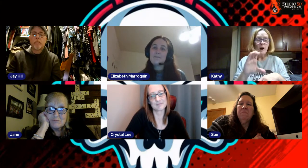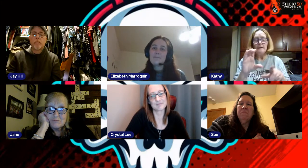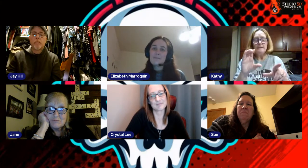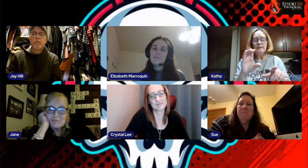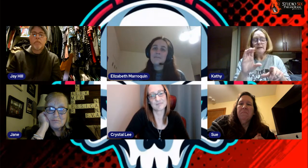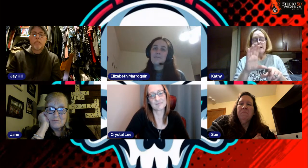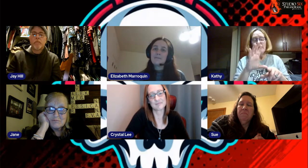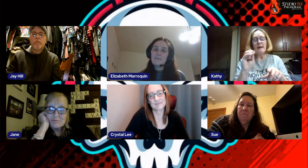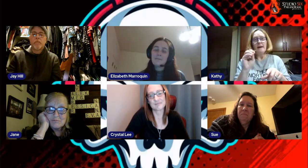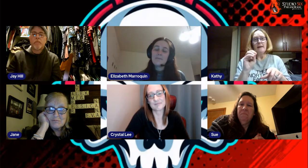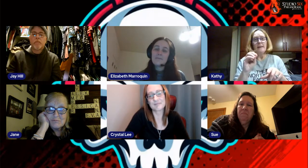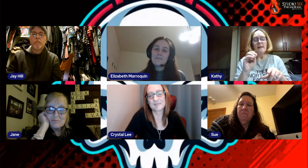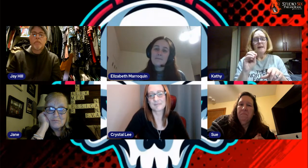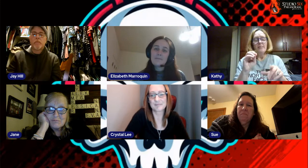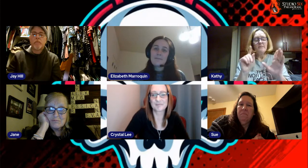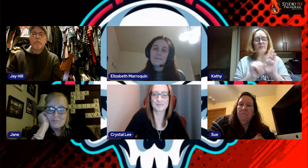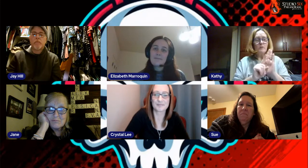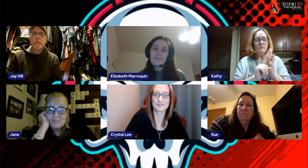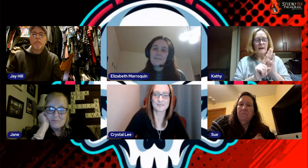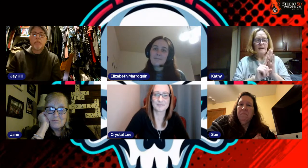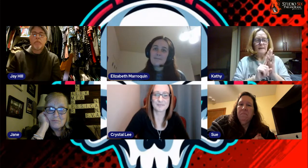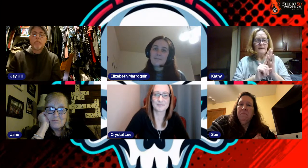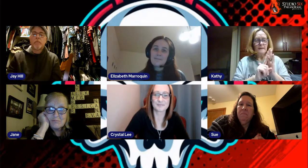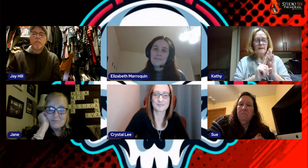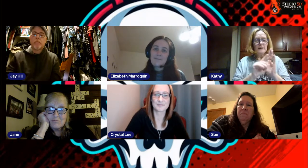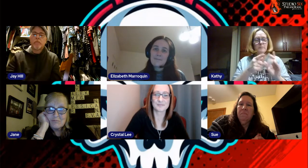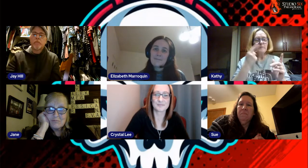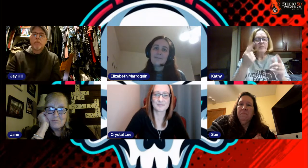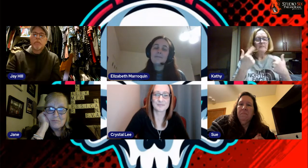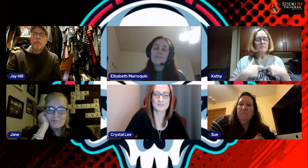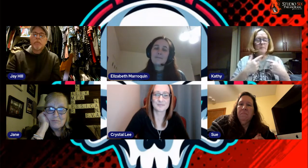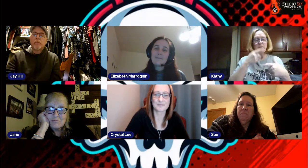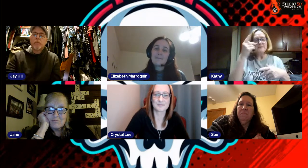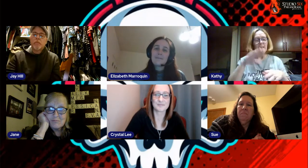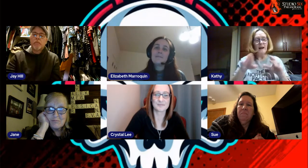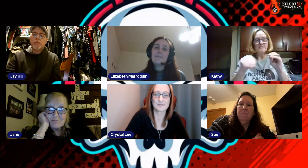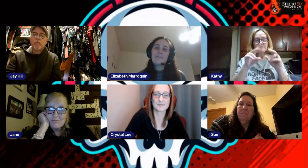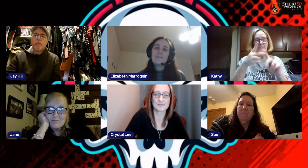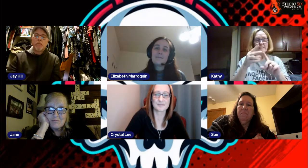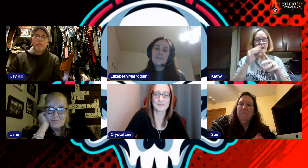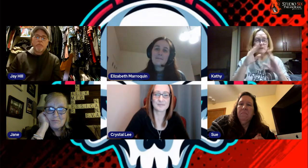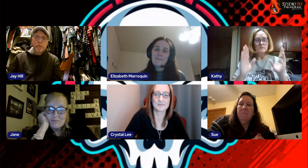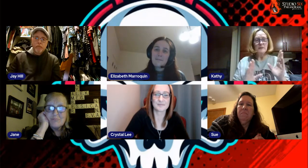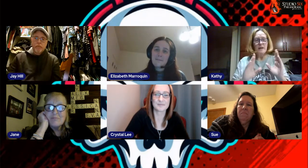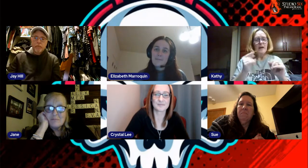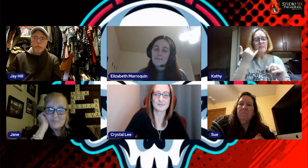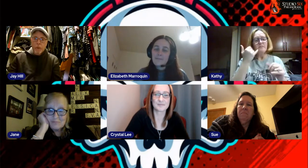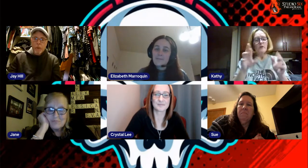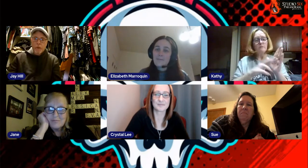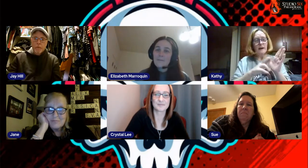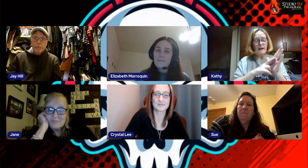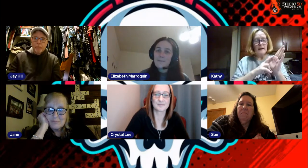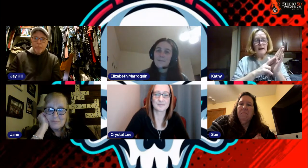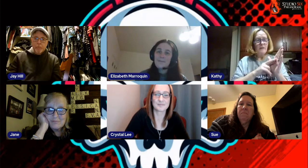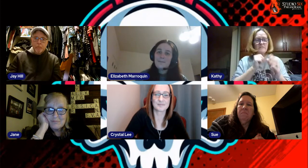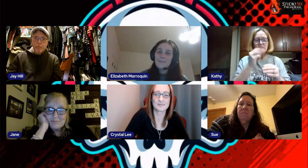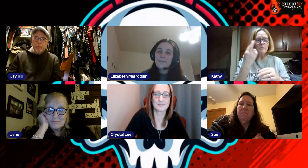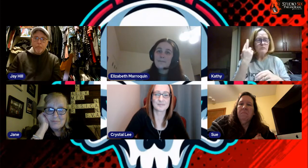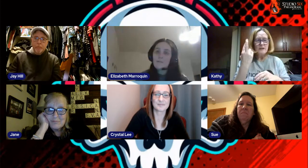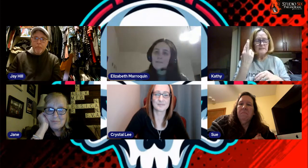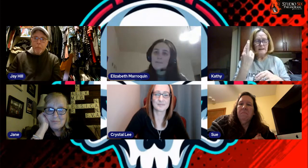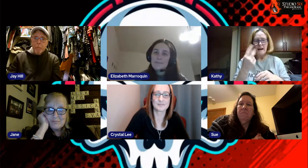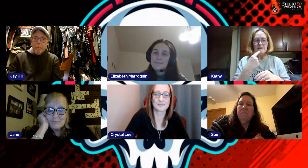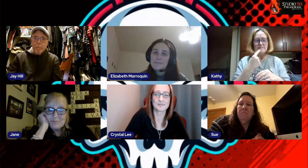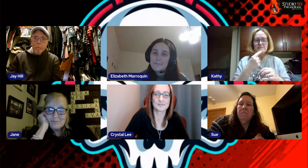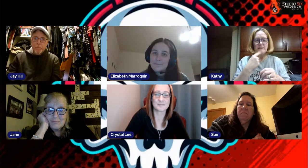Cape Cod, and the phone rang. Because we lived, my parents had a second house, and the phone rang. And for